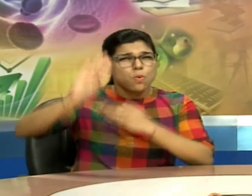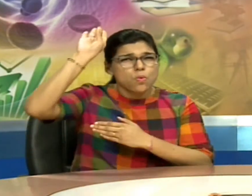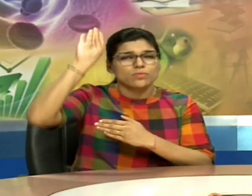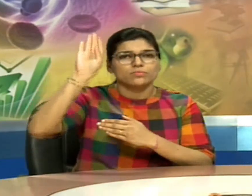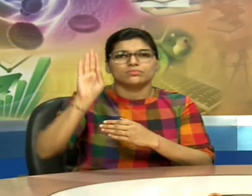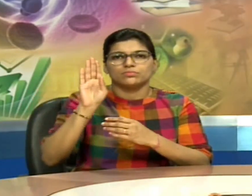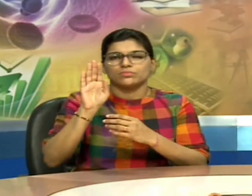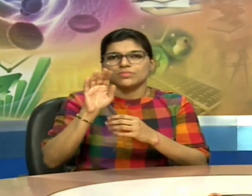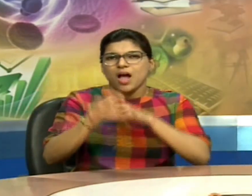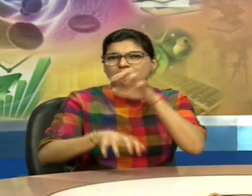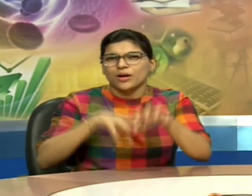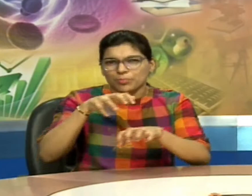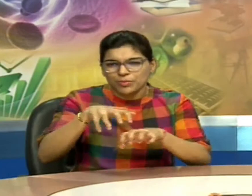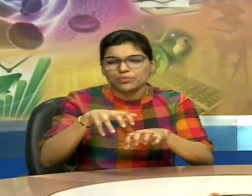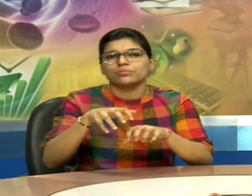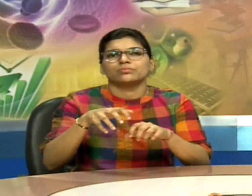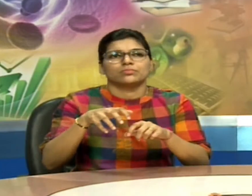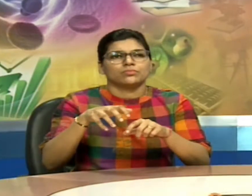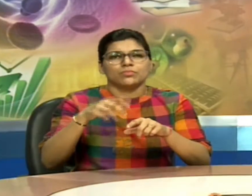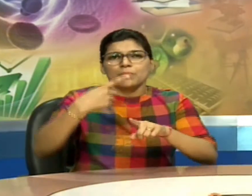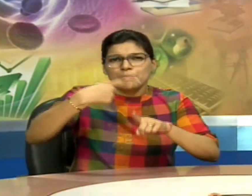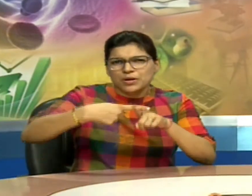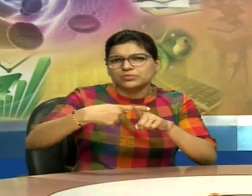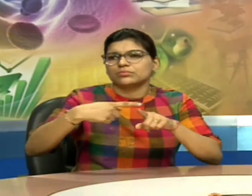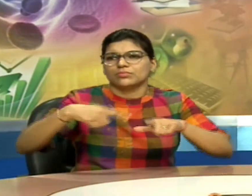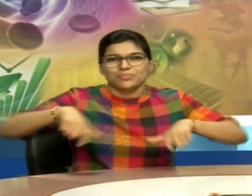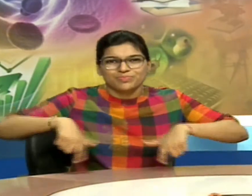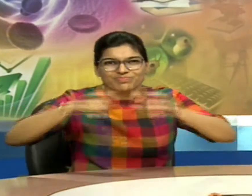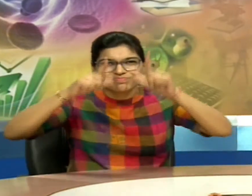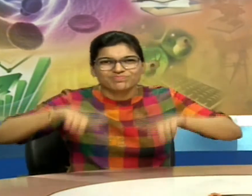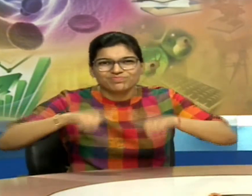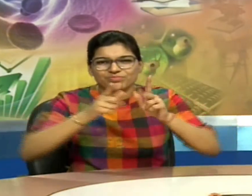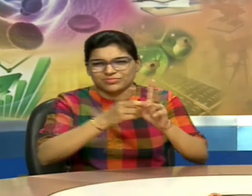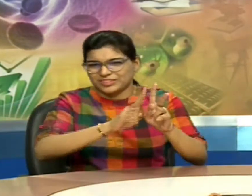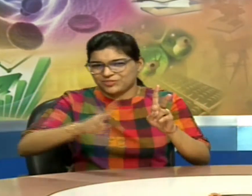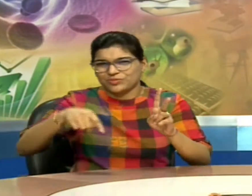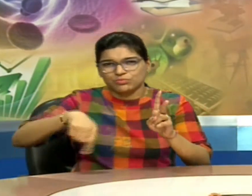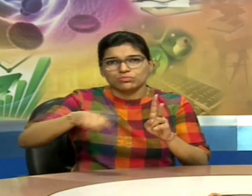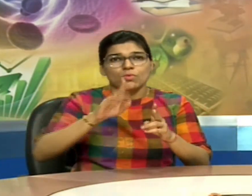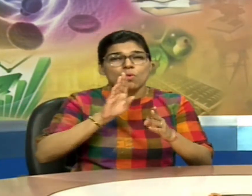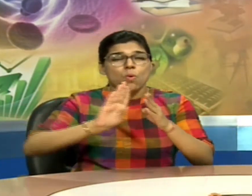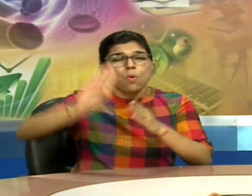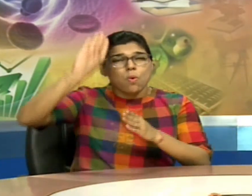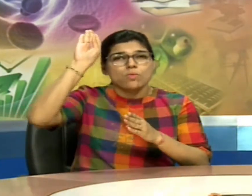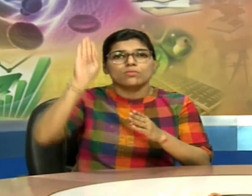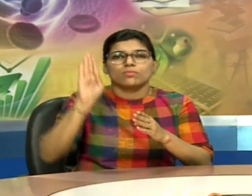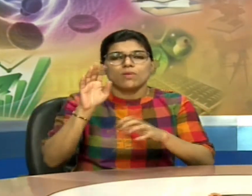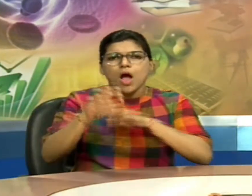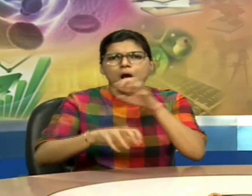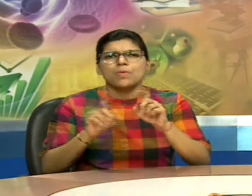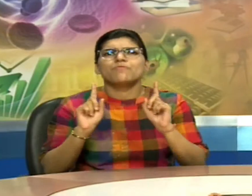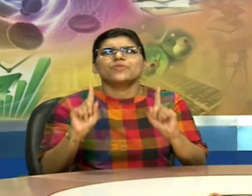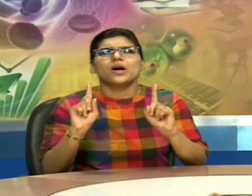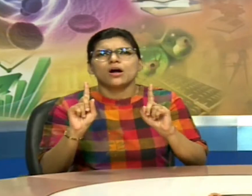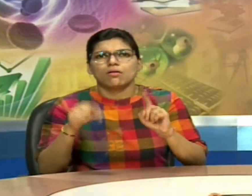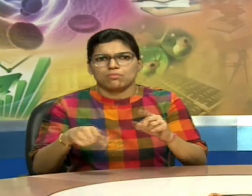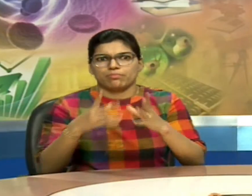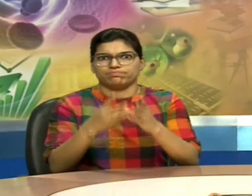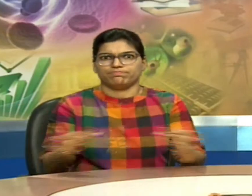Some species from the animals and plants world, we know